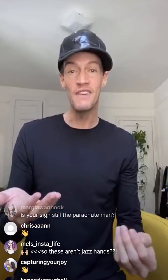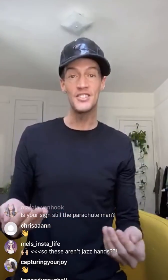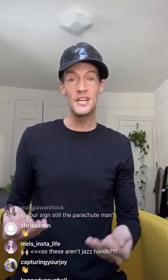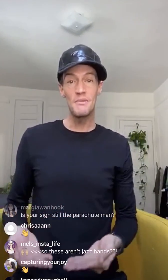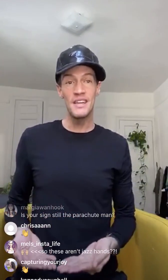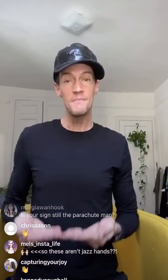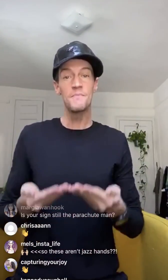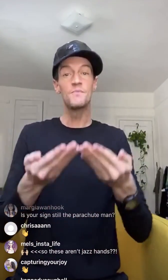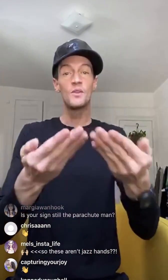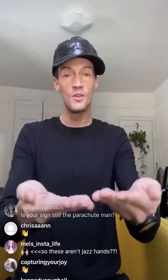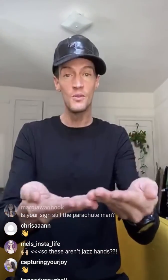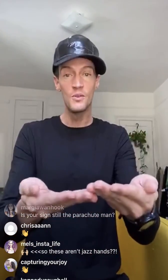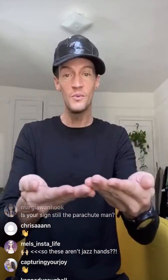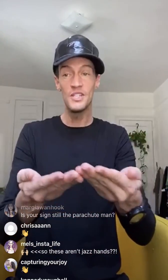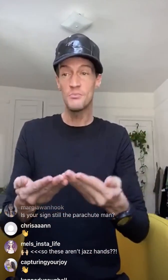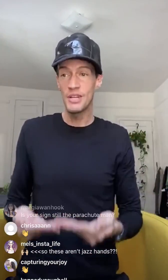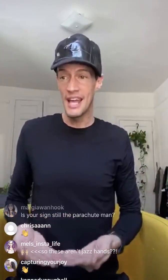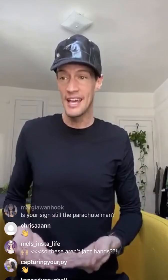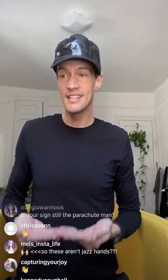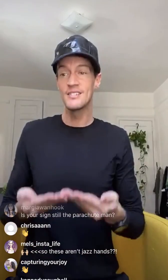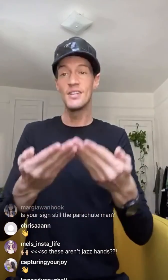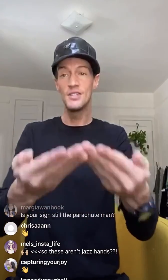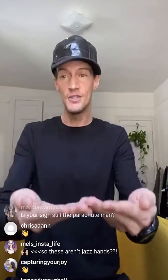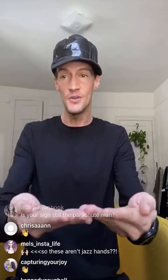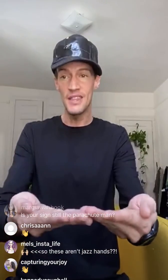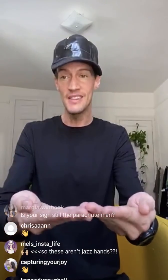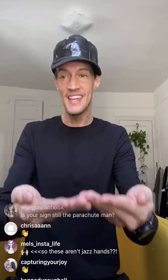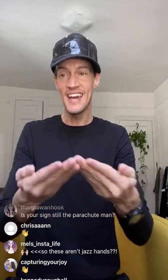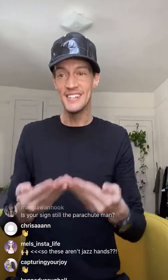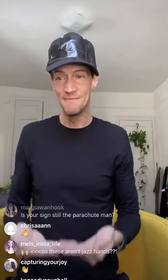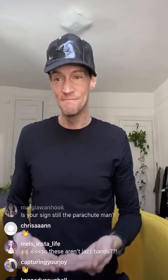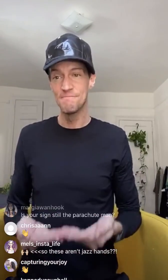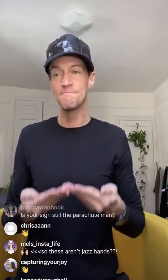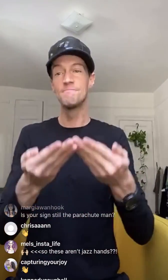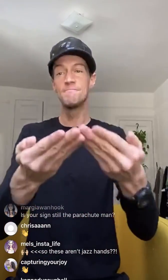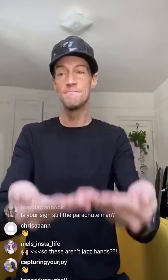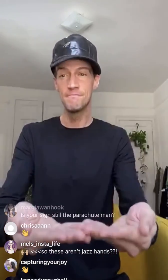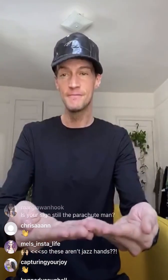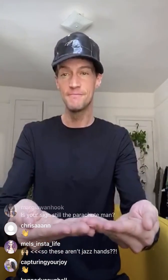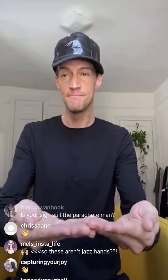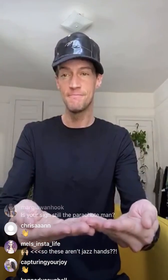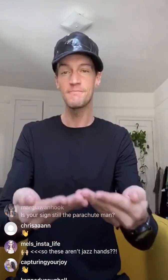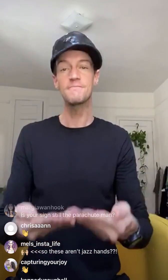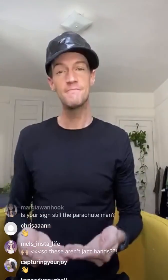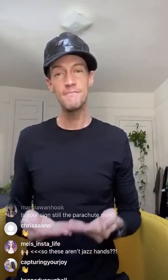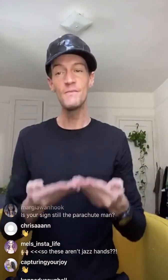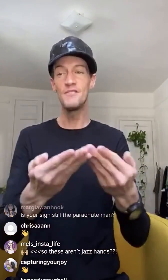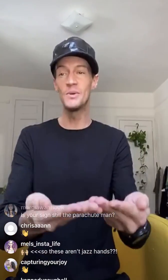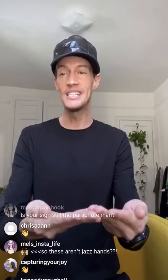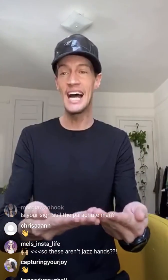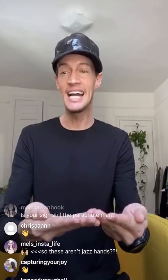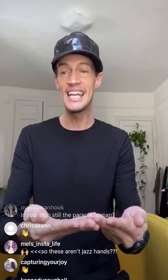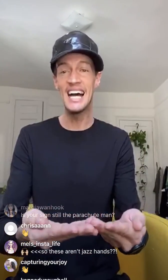quick and they're hurrying and they fall, we just show that they fall. So the legs are standing, they